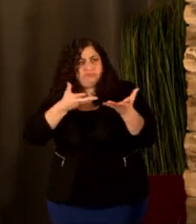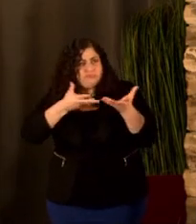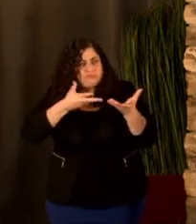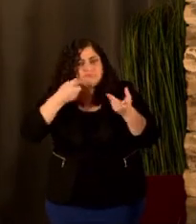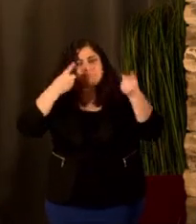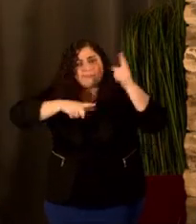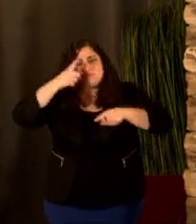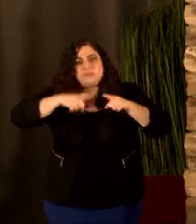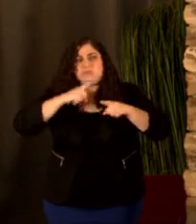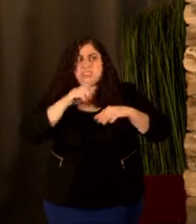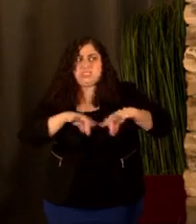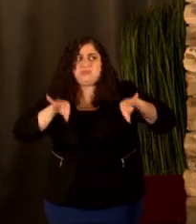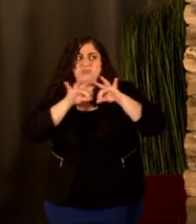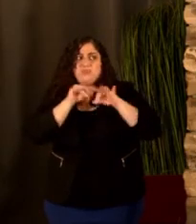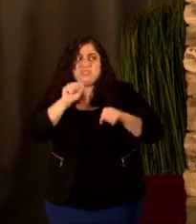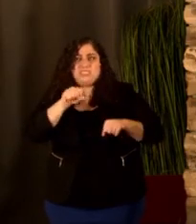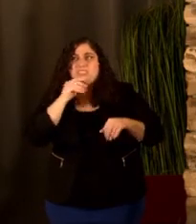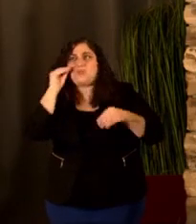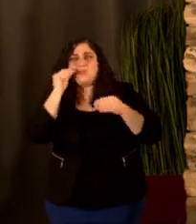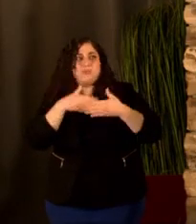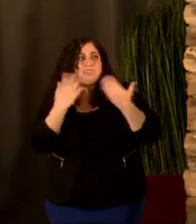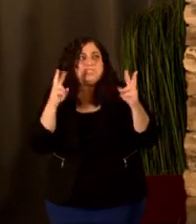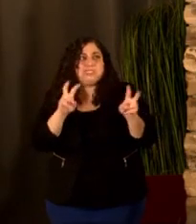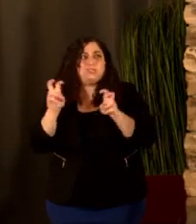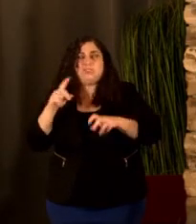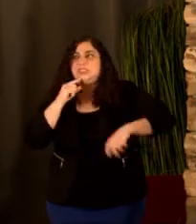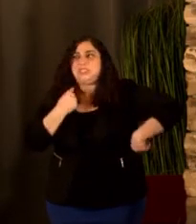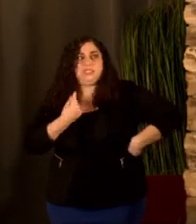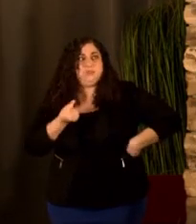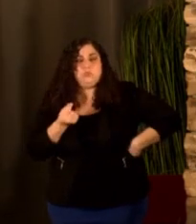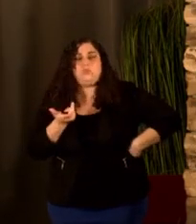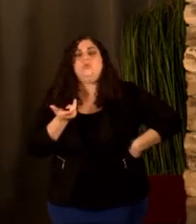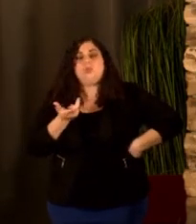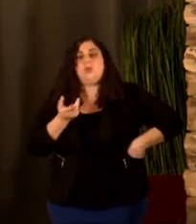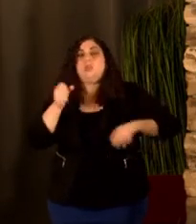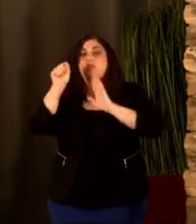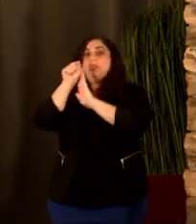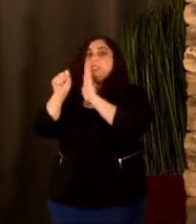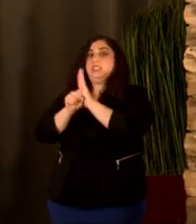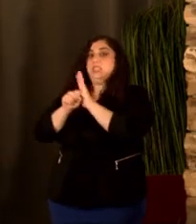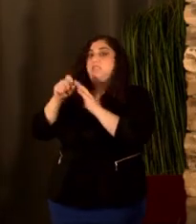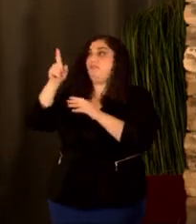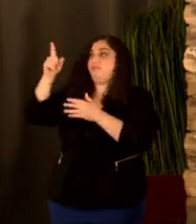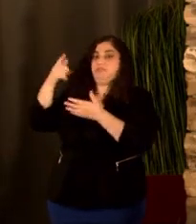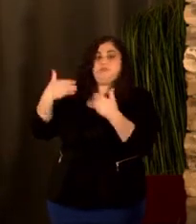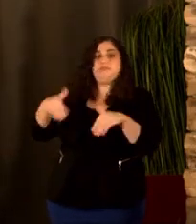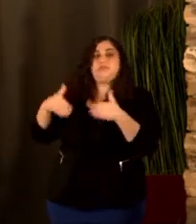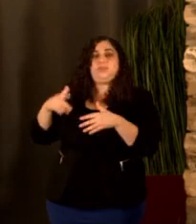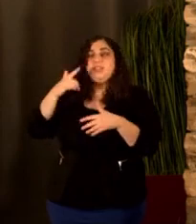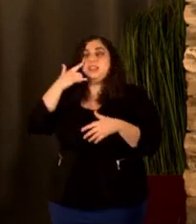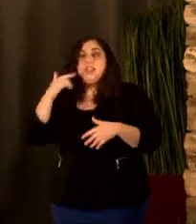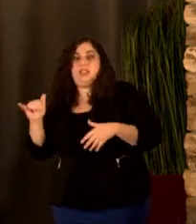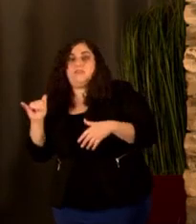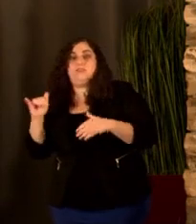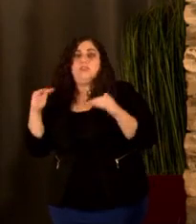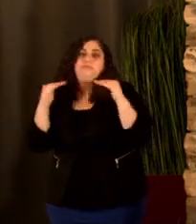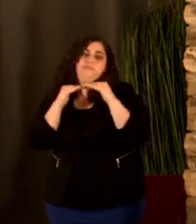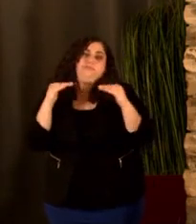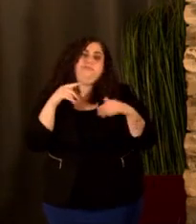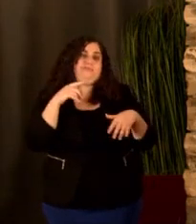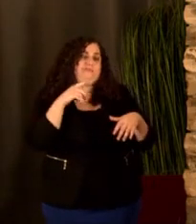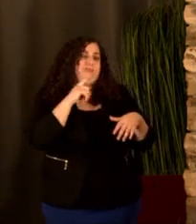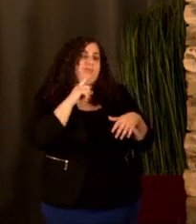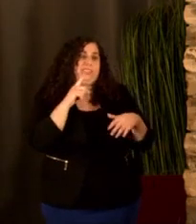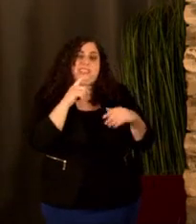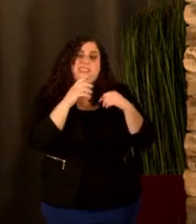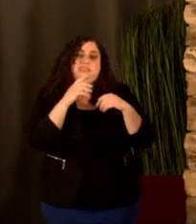that's upon each and every one of us in a state as wealthy as the state of California and a state as poor as the state of California. There's